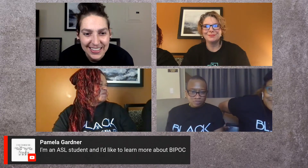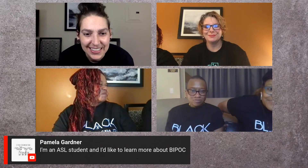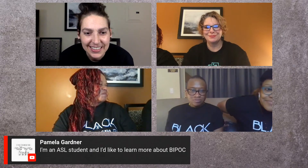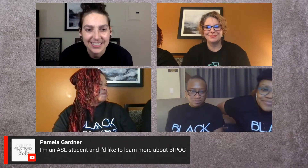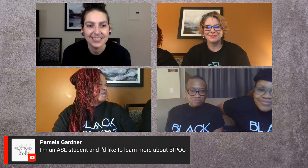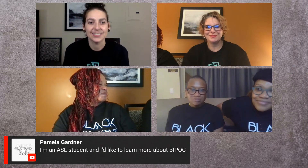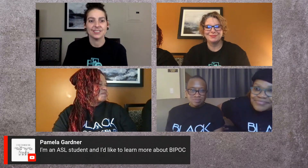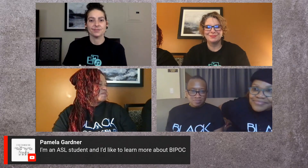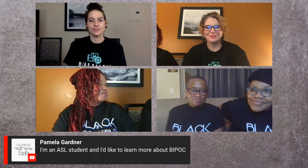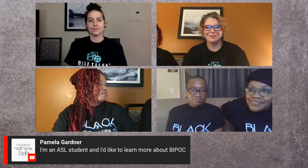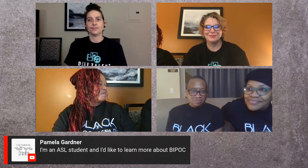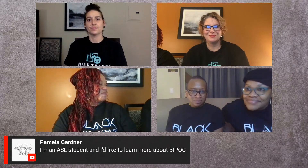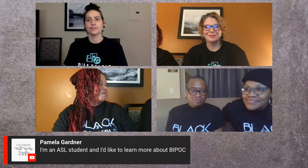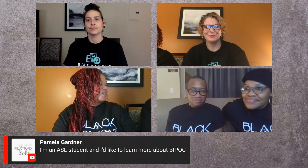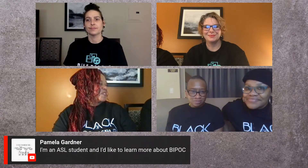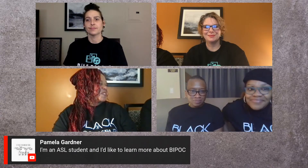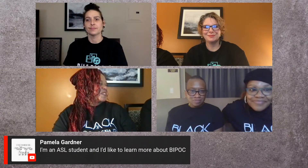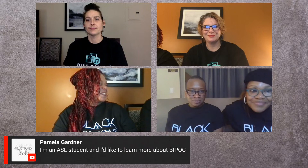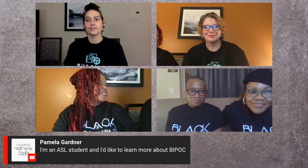that.